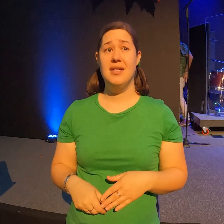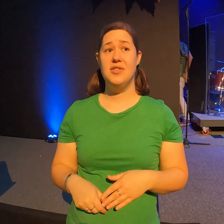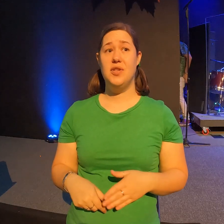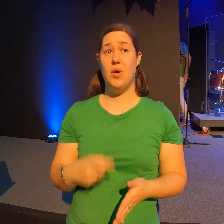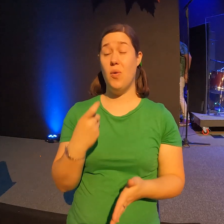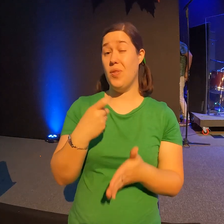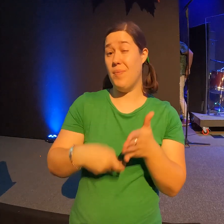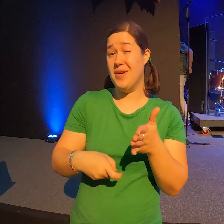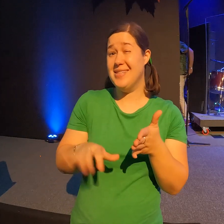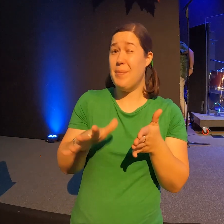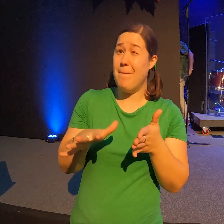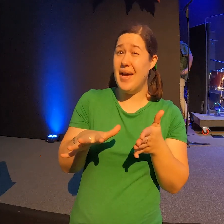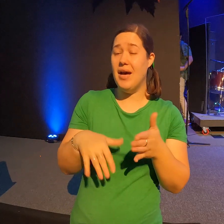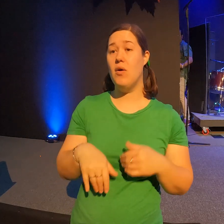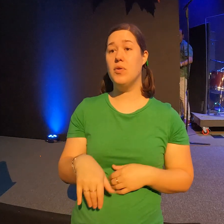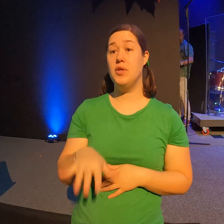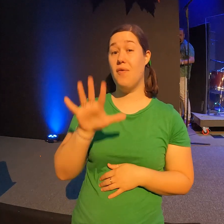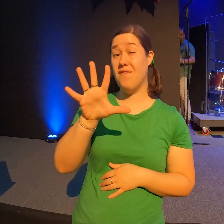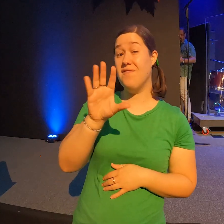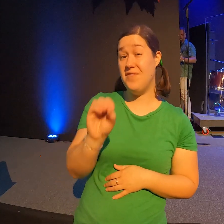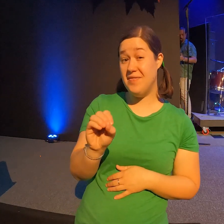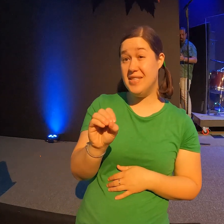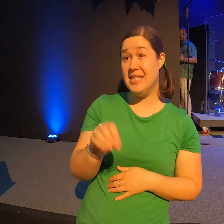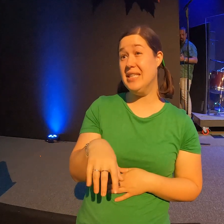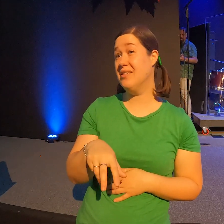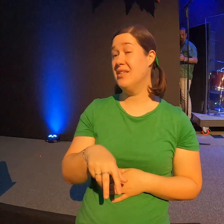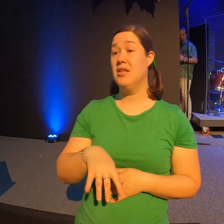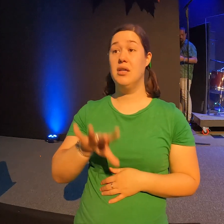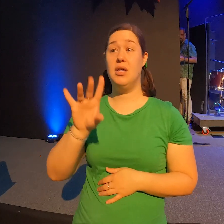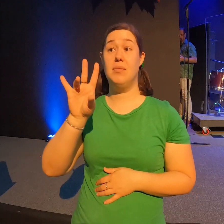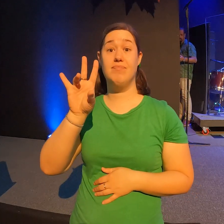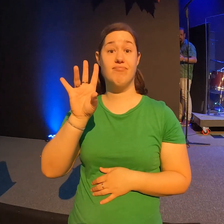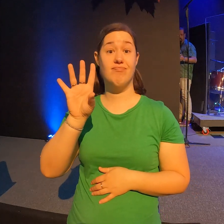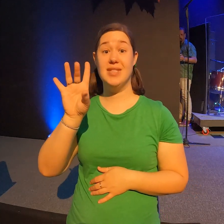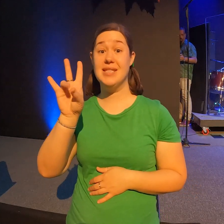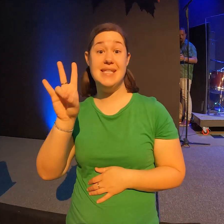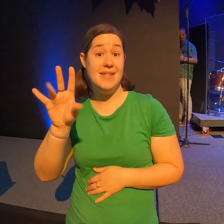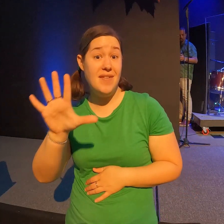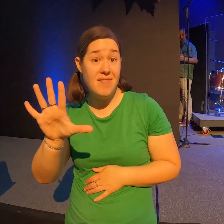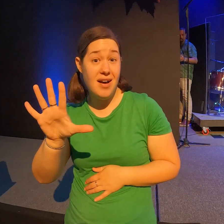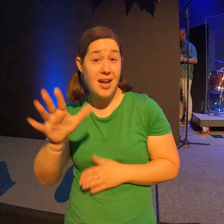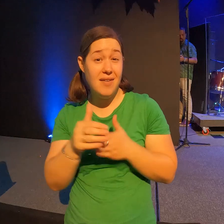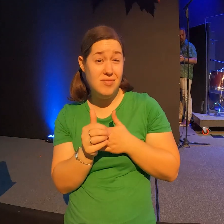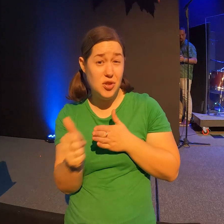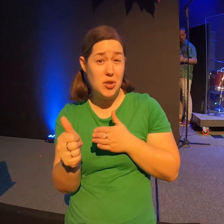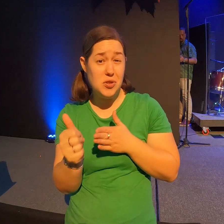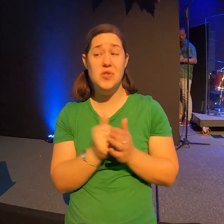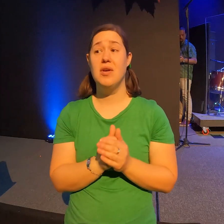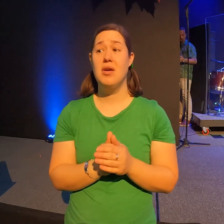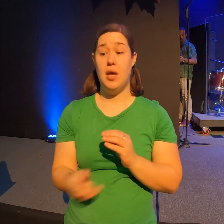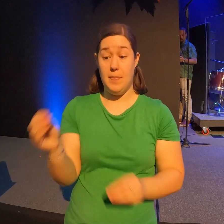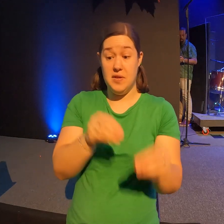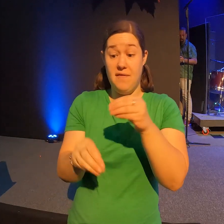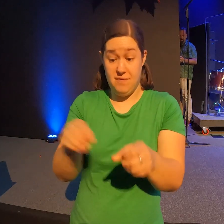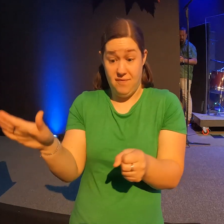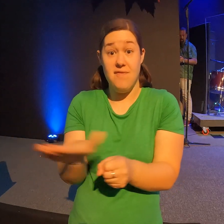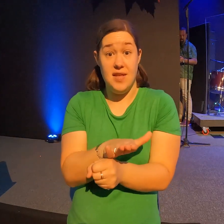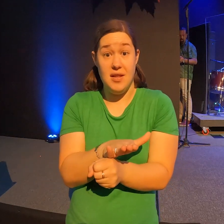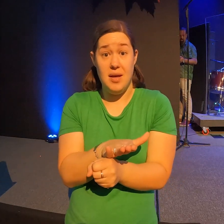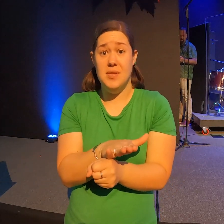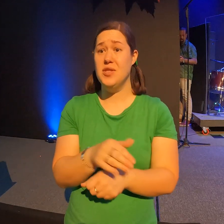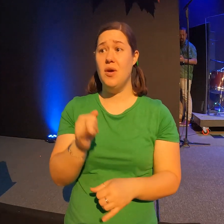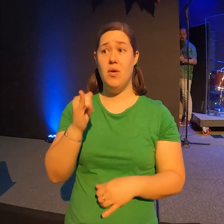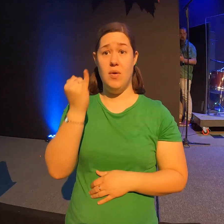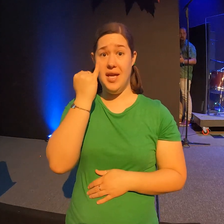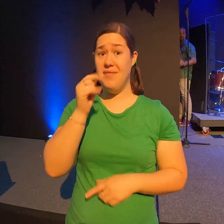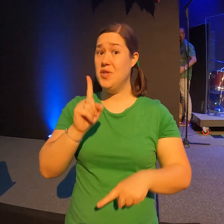take, and so if you're not able to form a full flood bucket, just indicate on your list the items that you did bring, and we'll try to make up the difference.